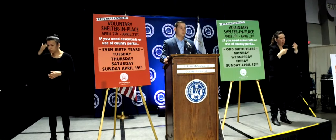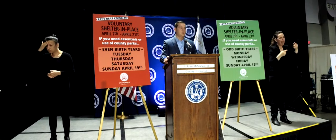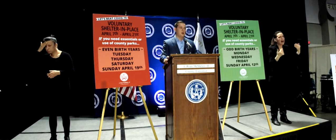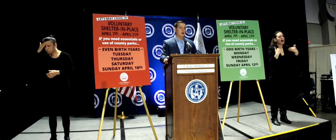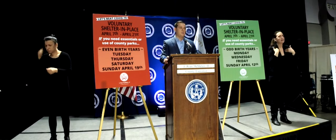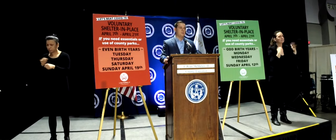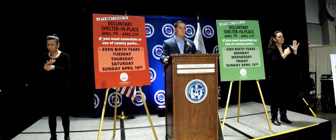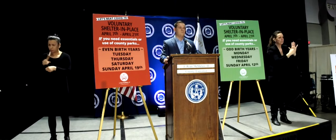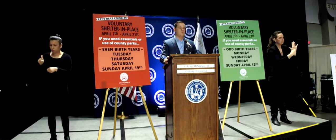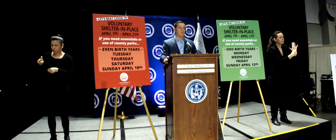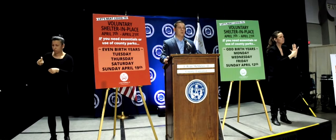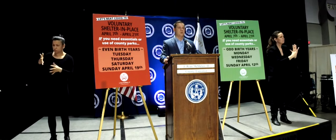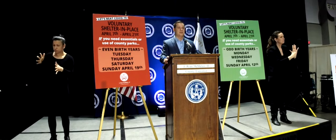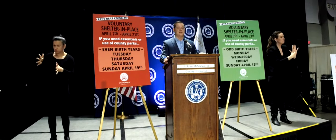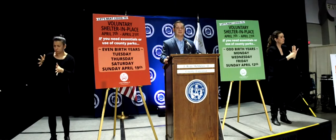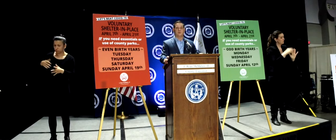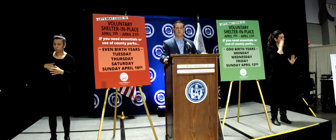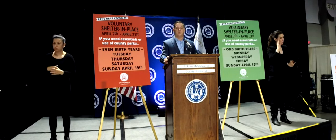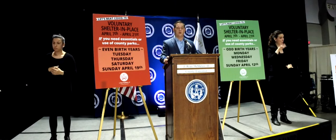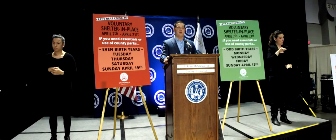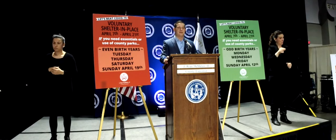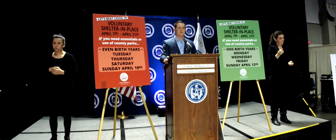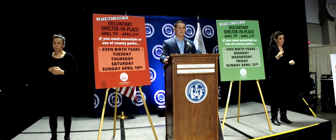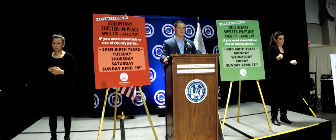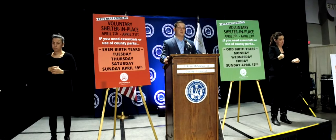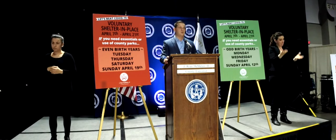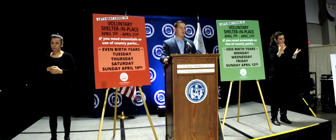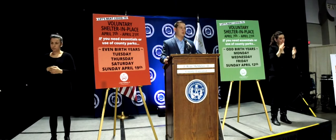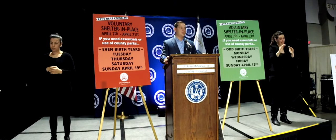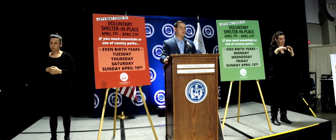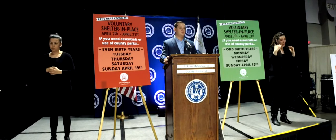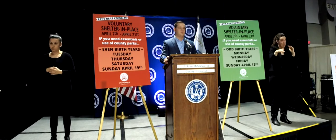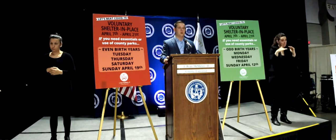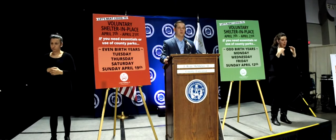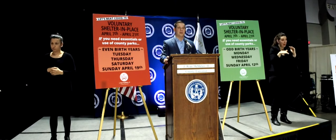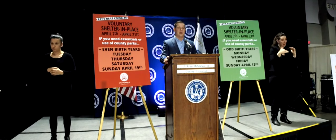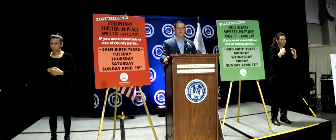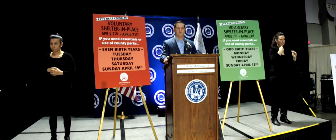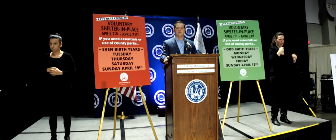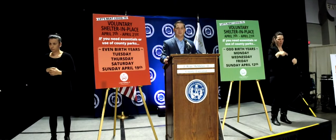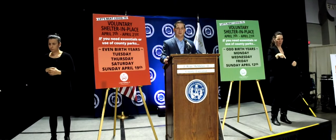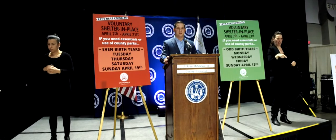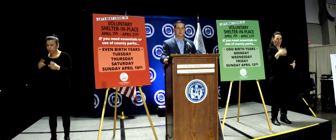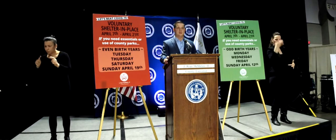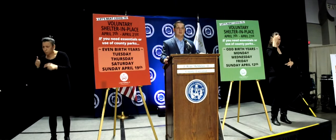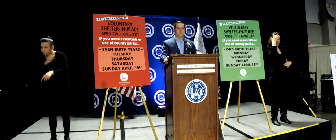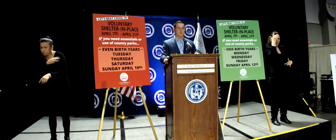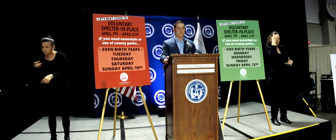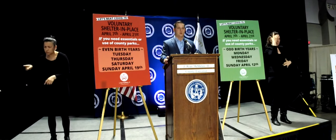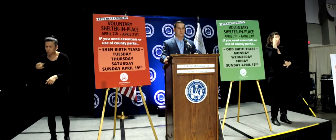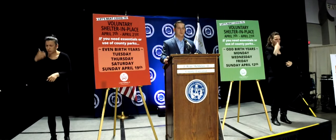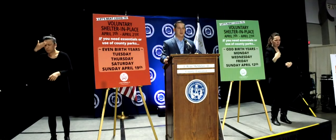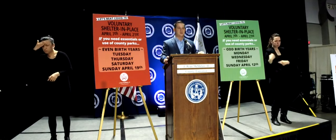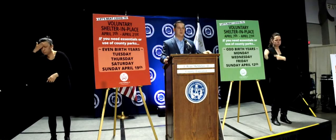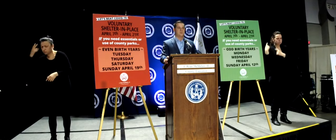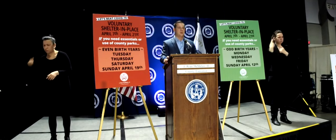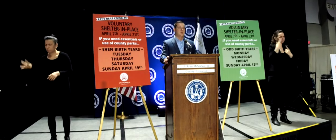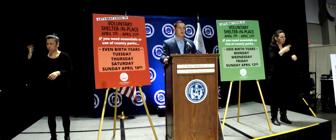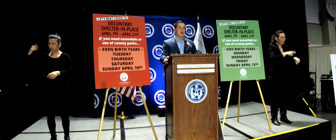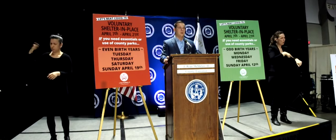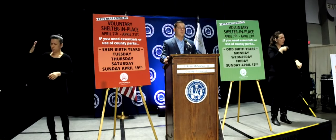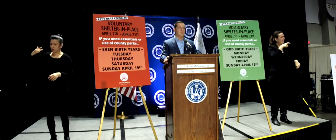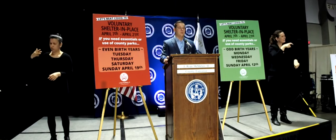ago. We were testing before we had positive cases of COVID-19 for about a week and a half. We didn't see any until we reported we saw